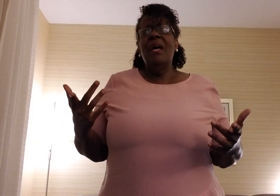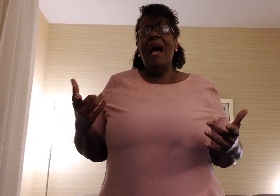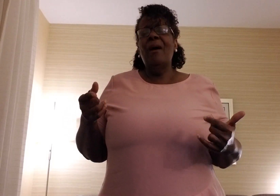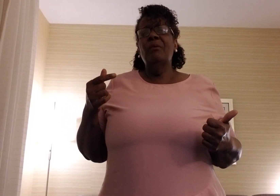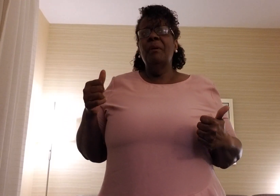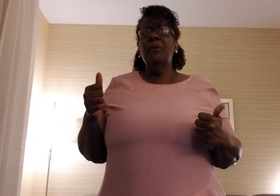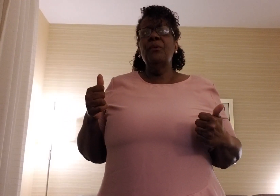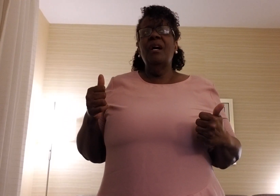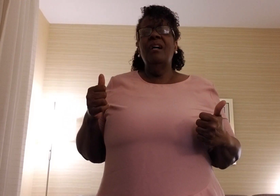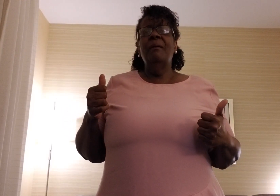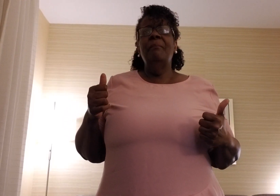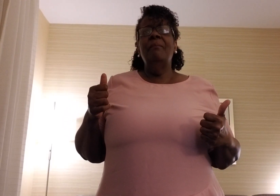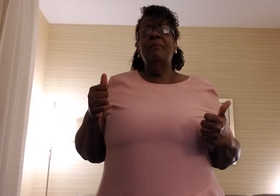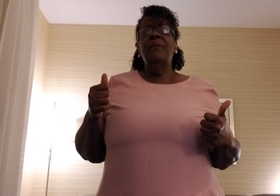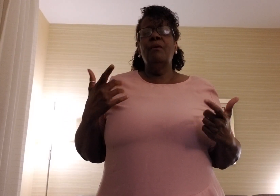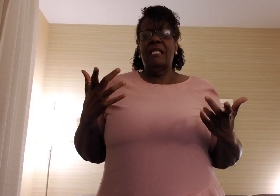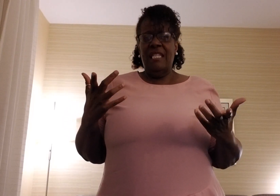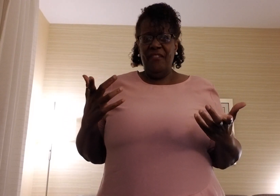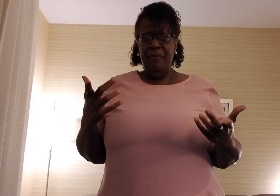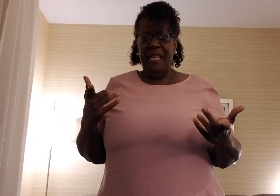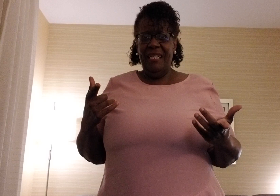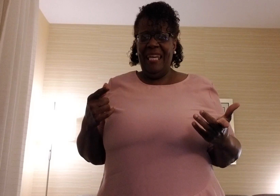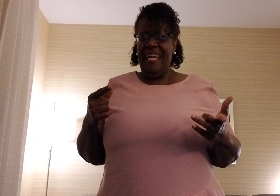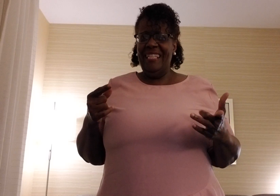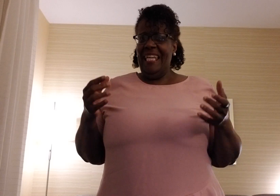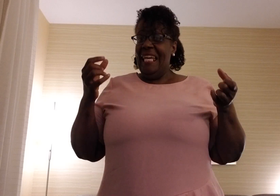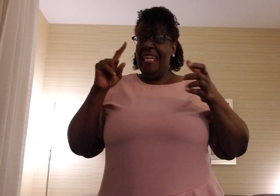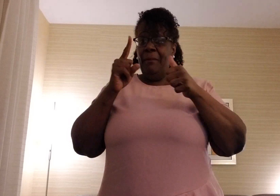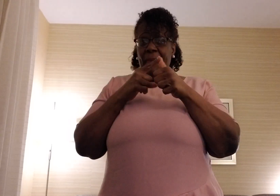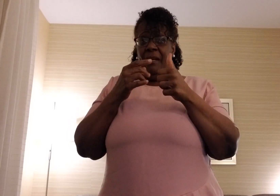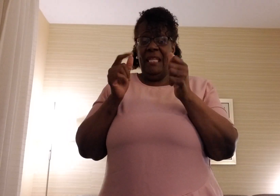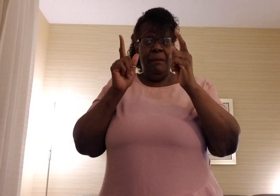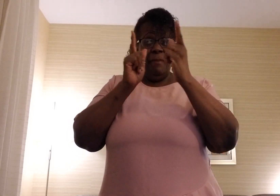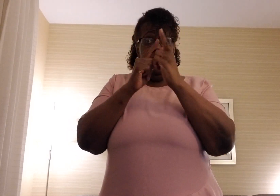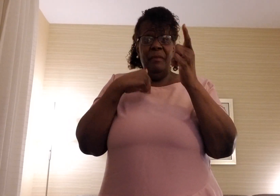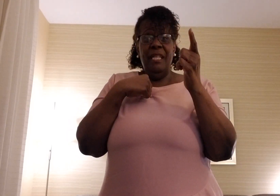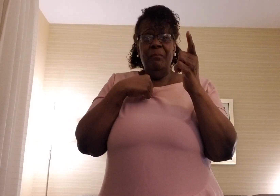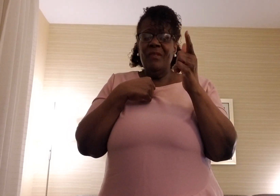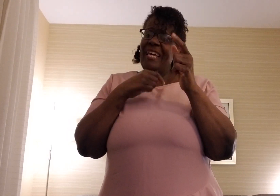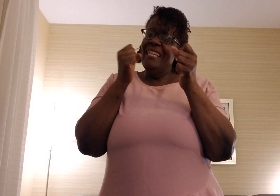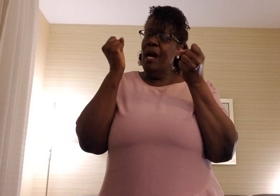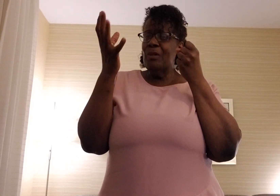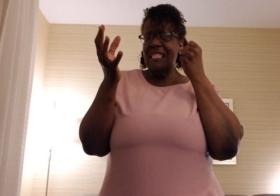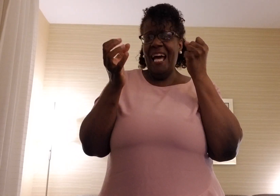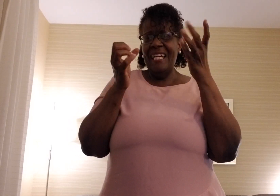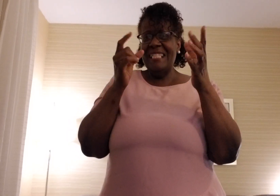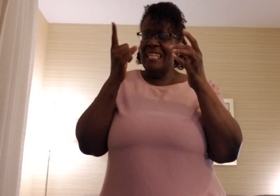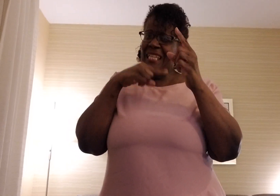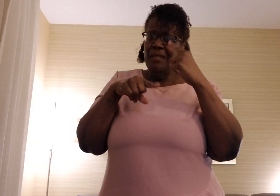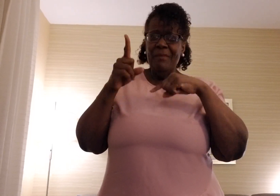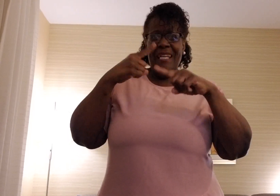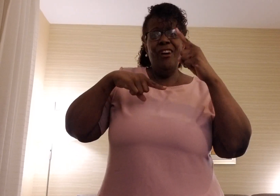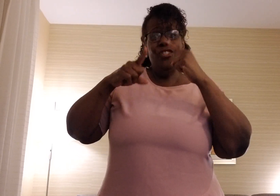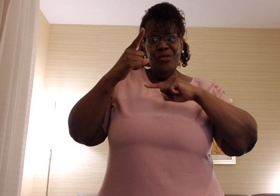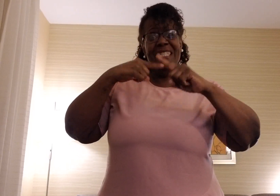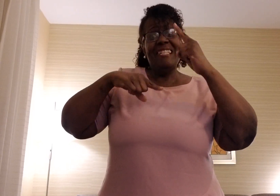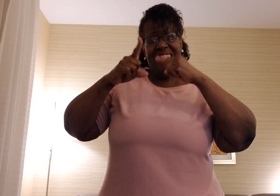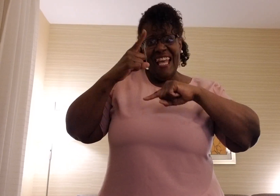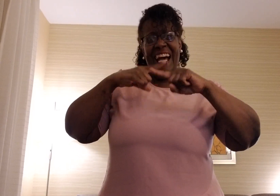I remember there was a deaf man, and he met me, and I was signed to him, and I'll use this sign.